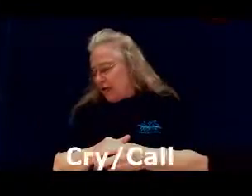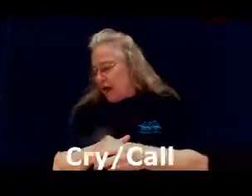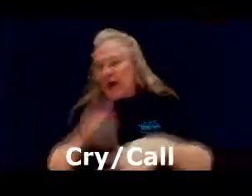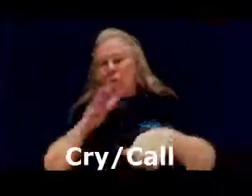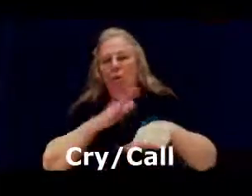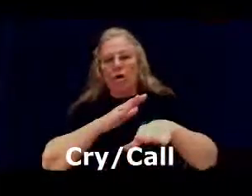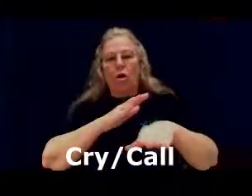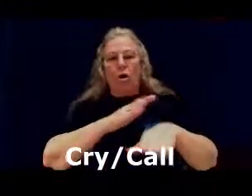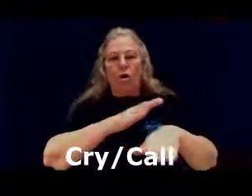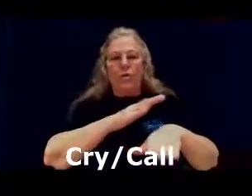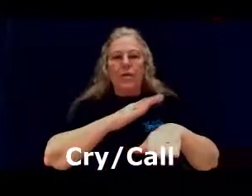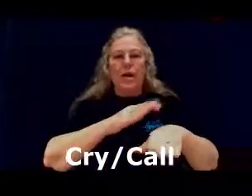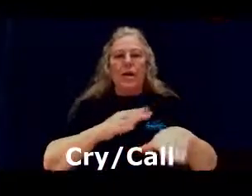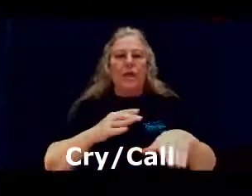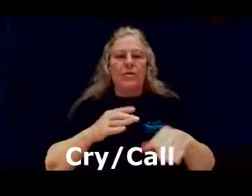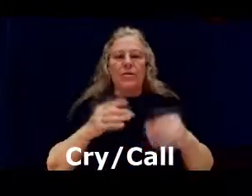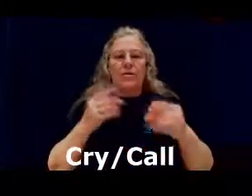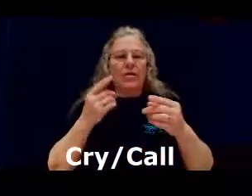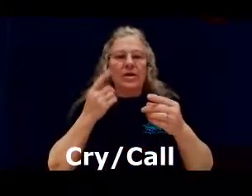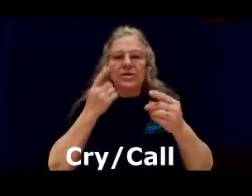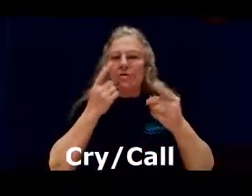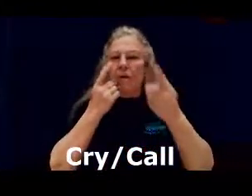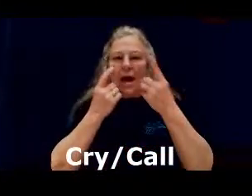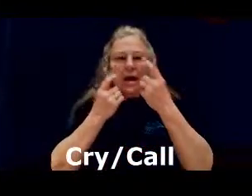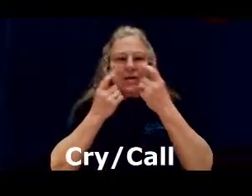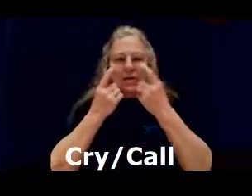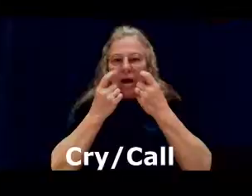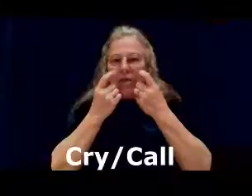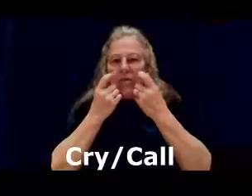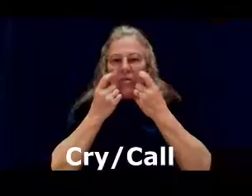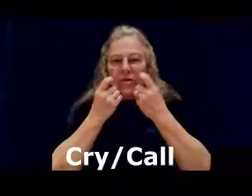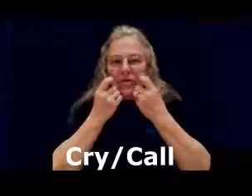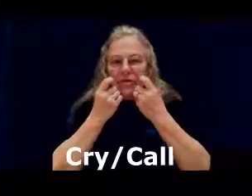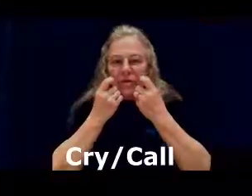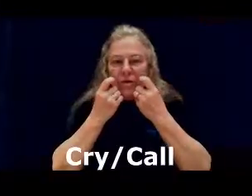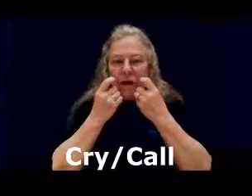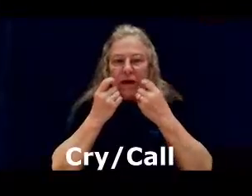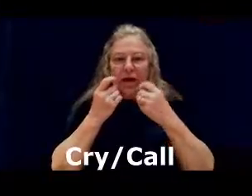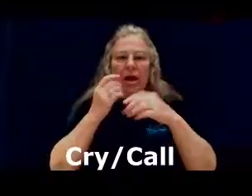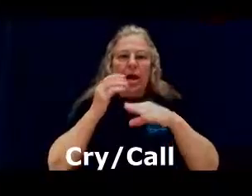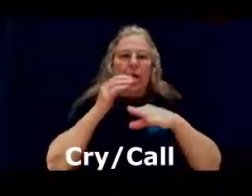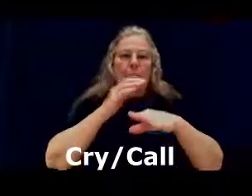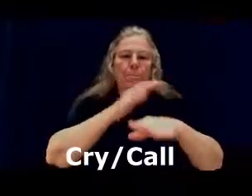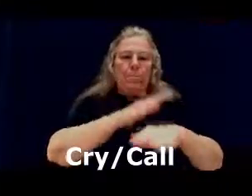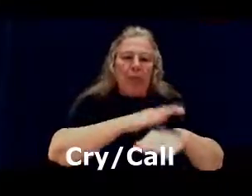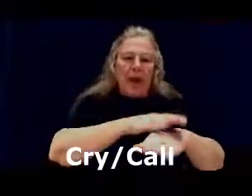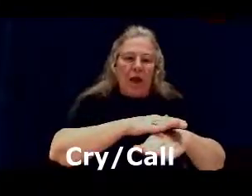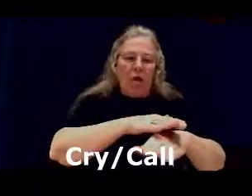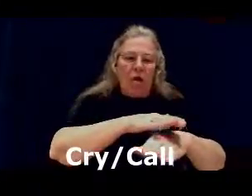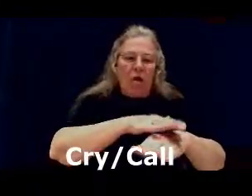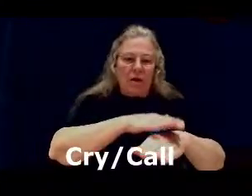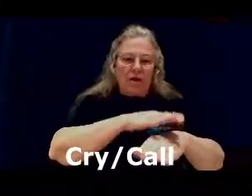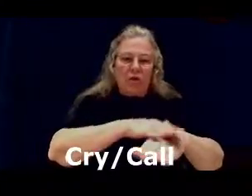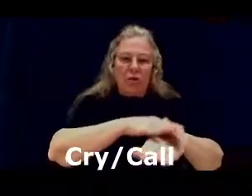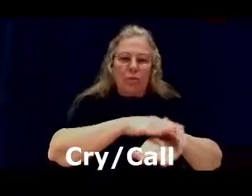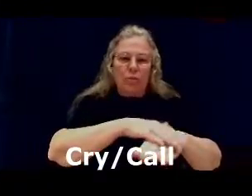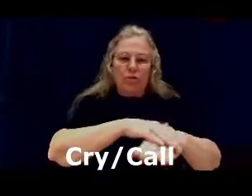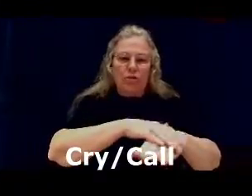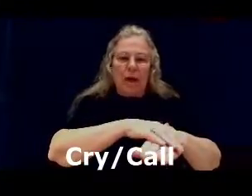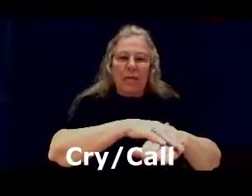Cry or call. Now, this cry is not this crying, but a calling. So you put your dominant